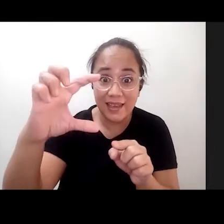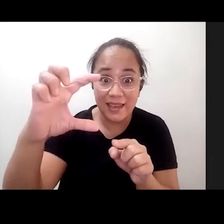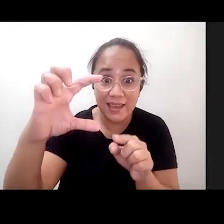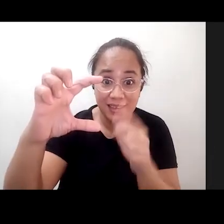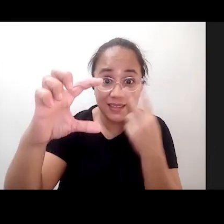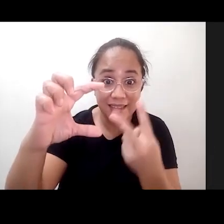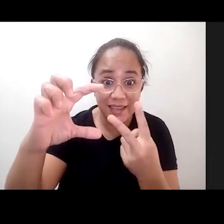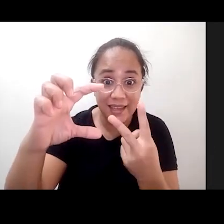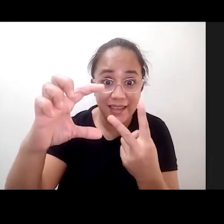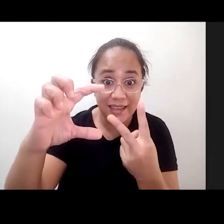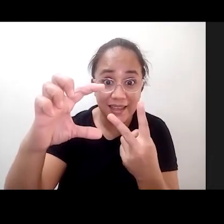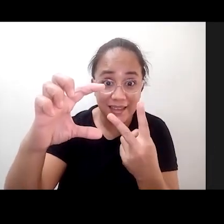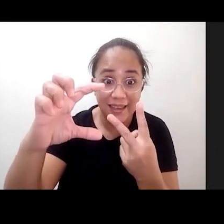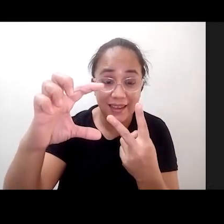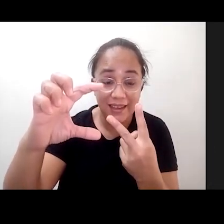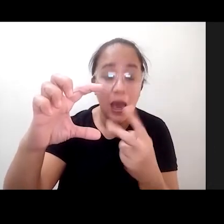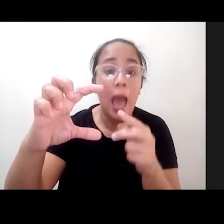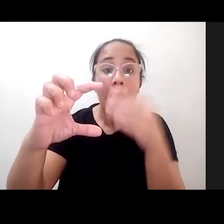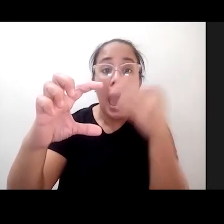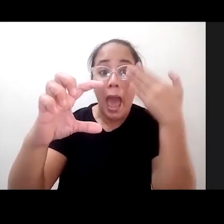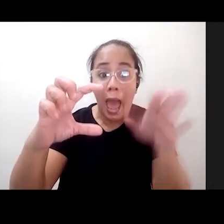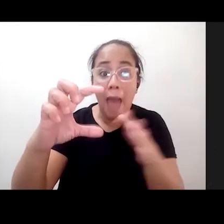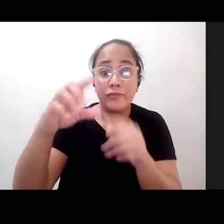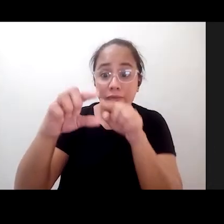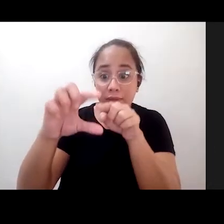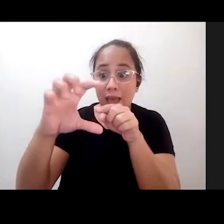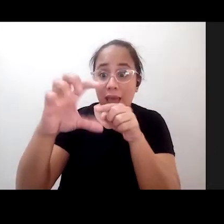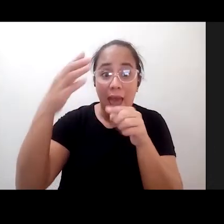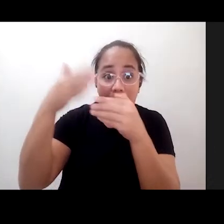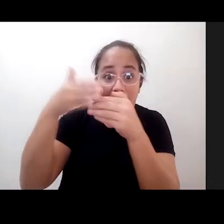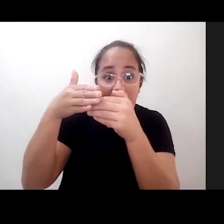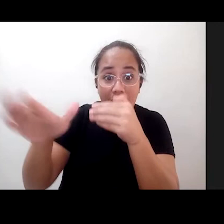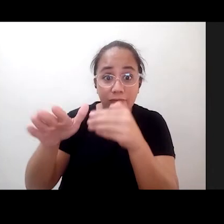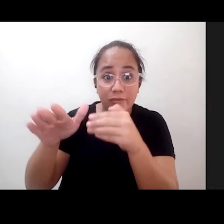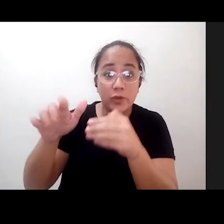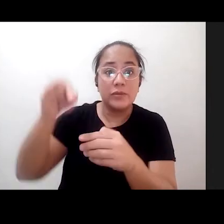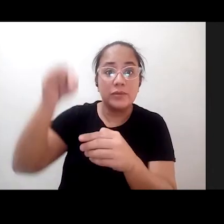Yeah. After the bracket, hit return.